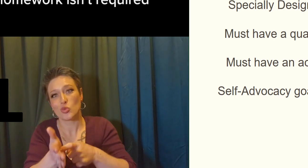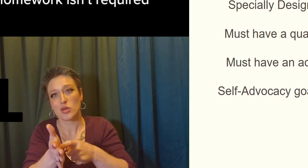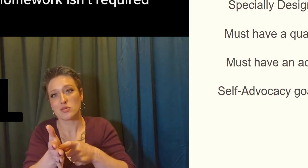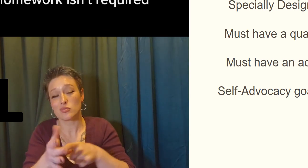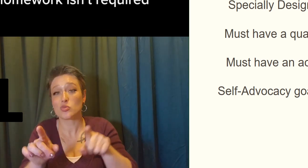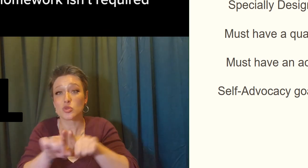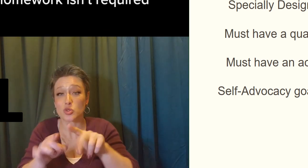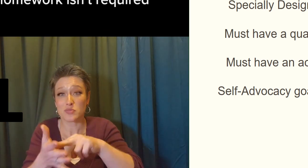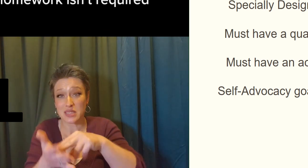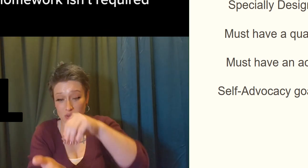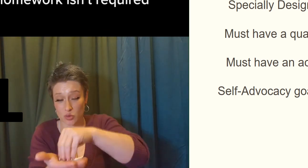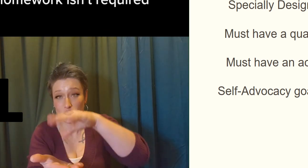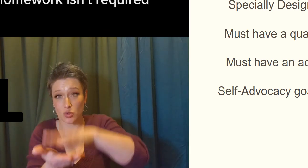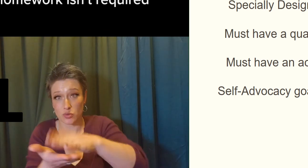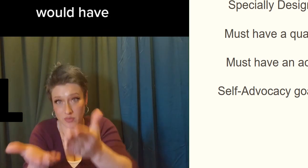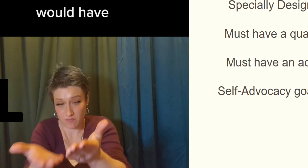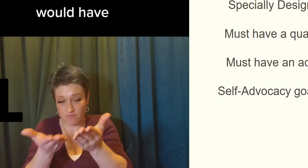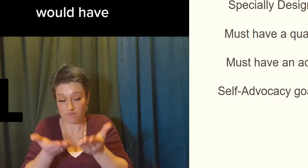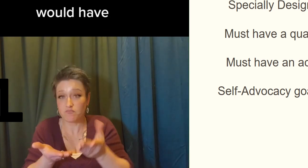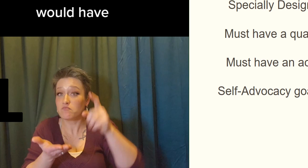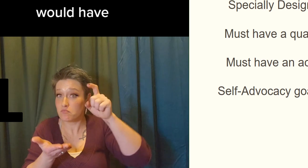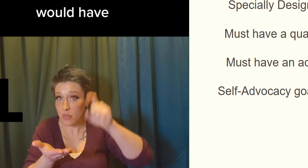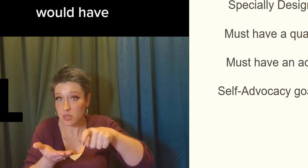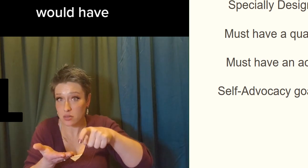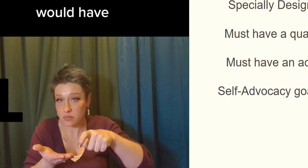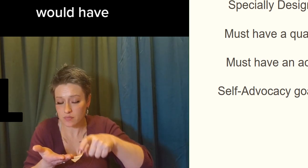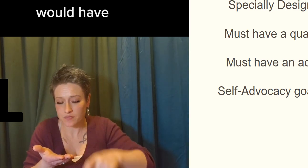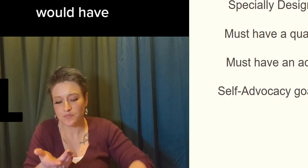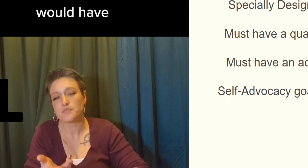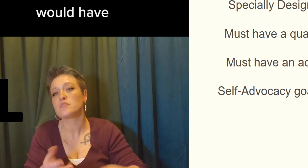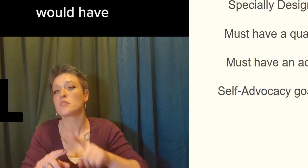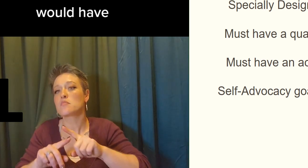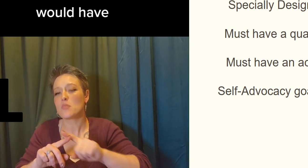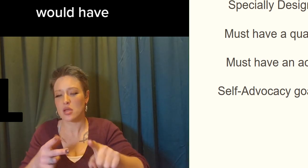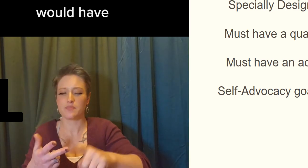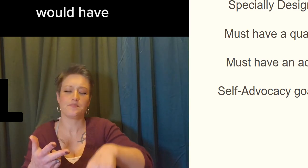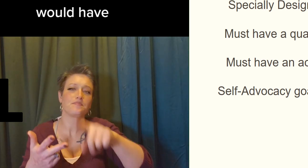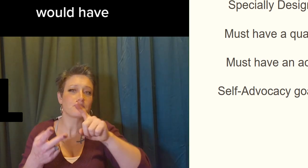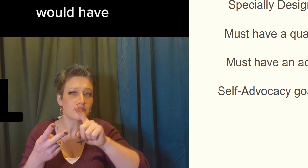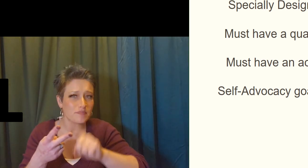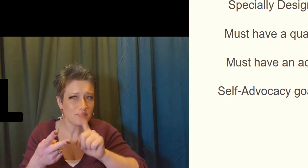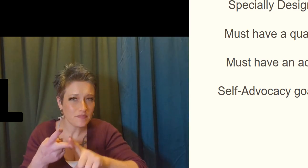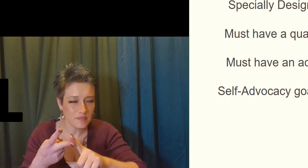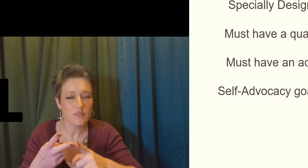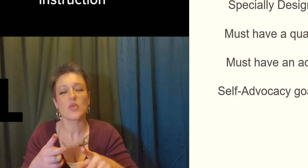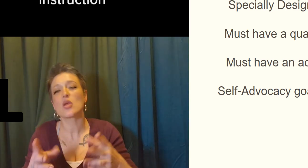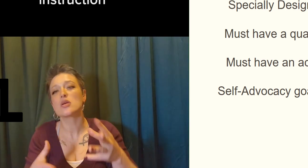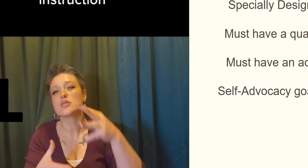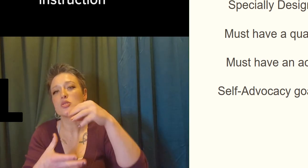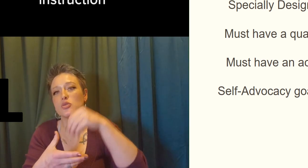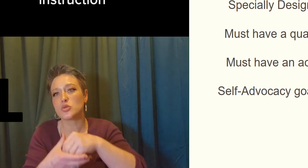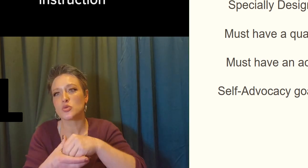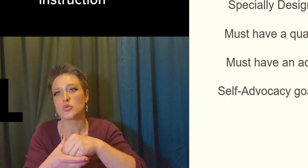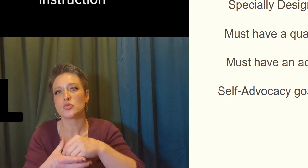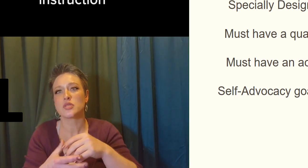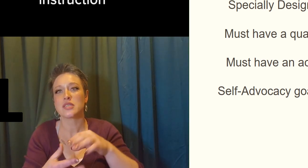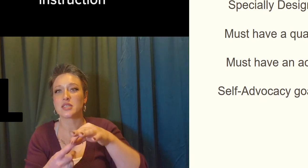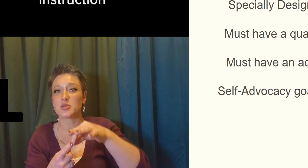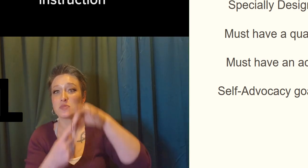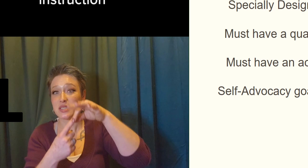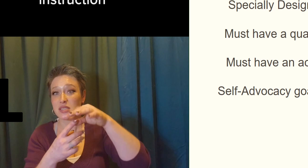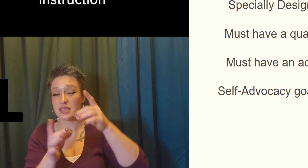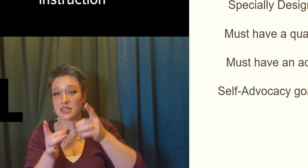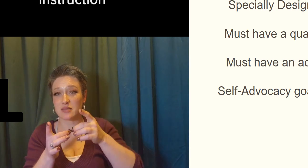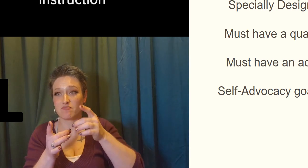homework isn't required, and also that the student is provided the notes that they would have. But specially